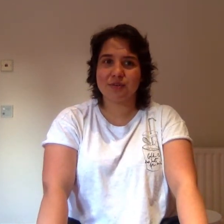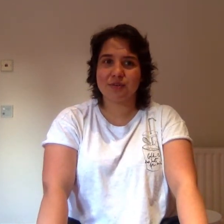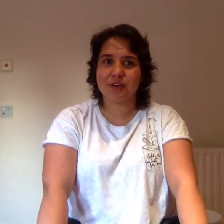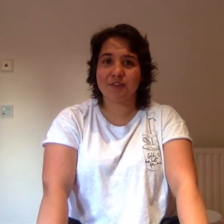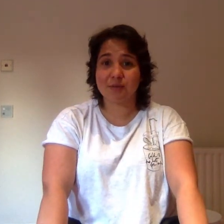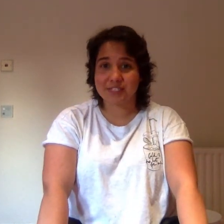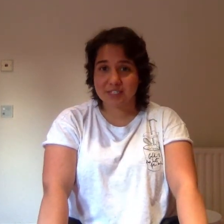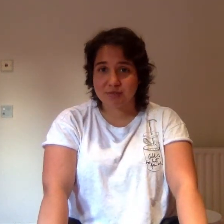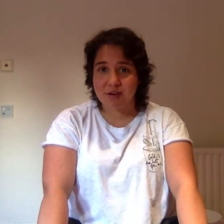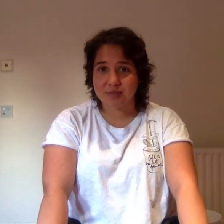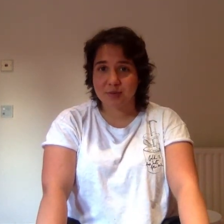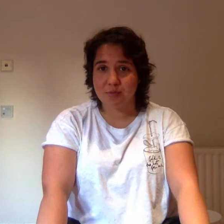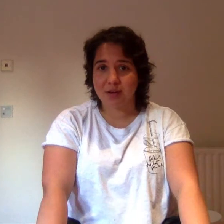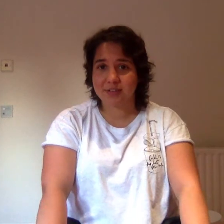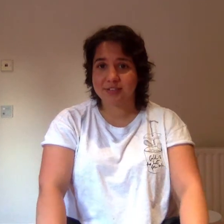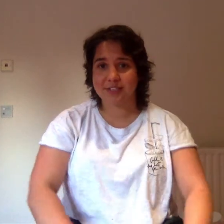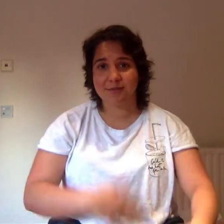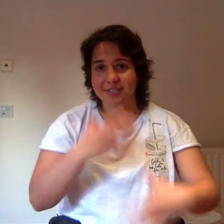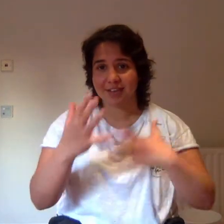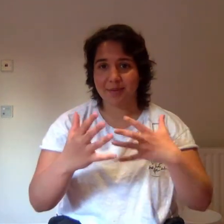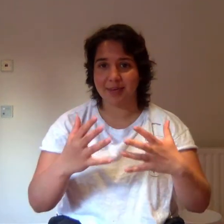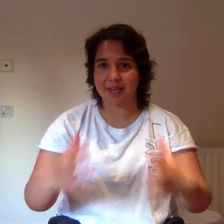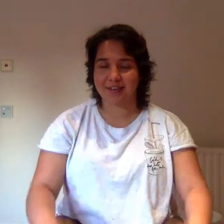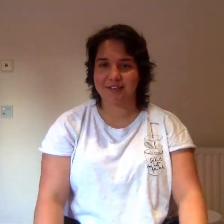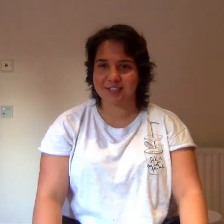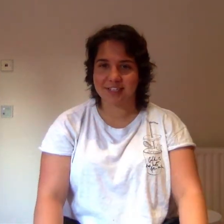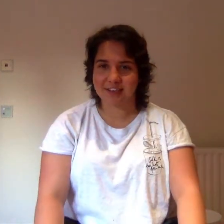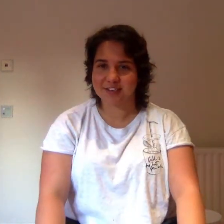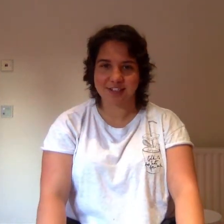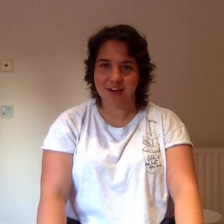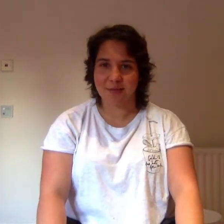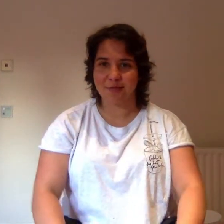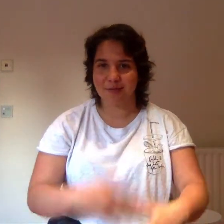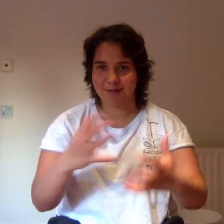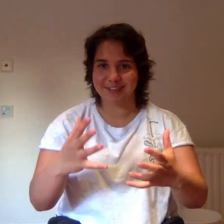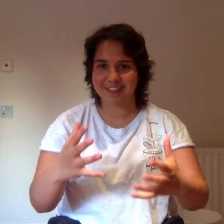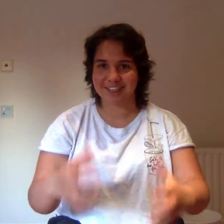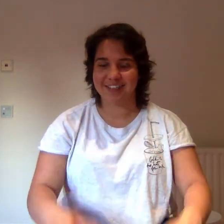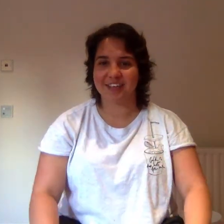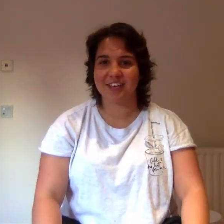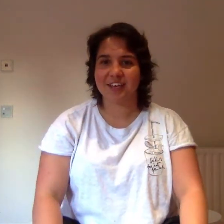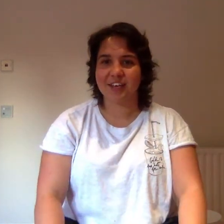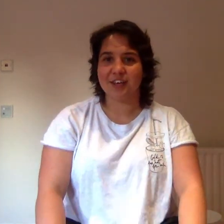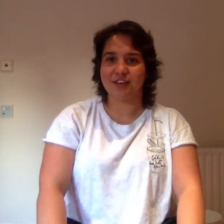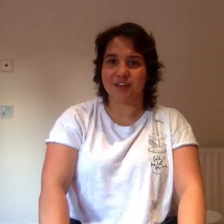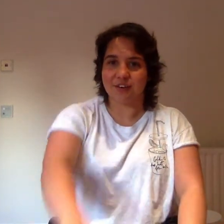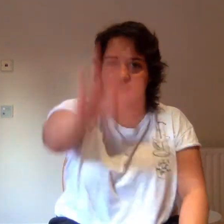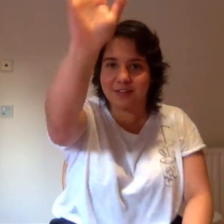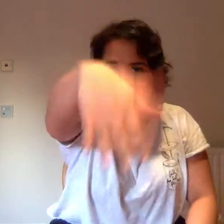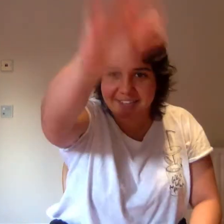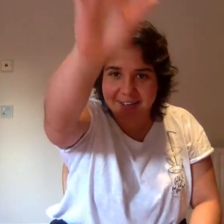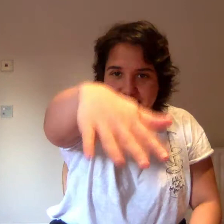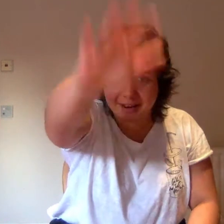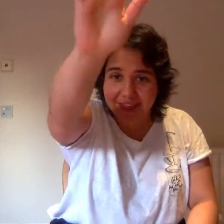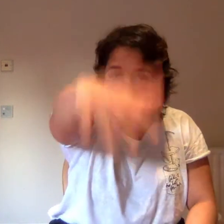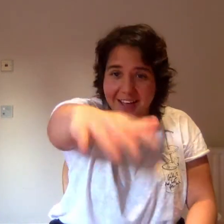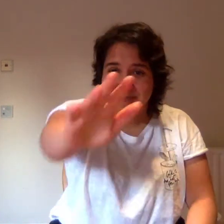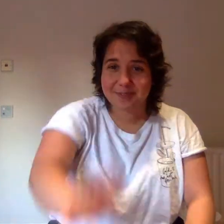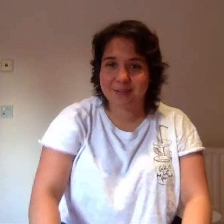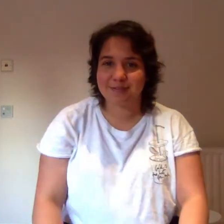If you want to interrupt someone, so say we're Skyping and you just think, shut up, or I want to say something, you'd go like that, which